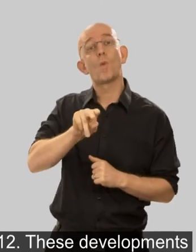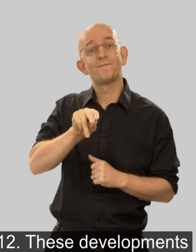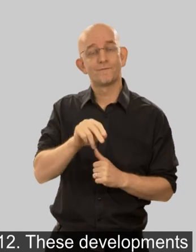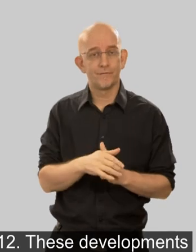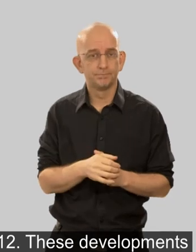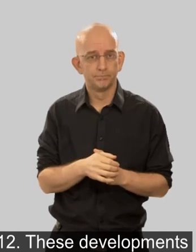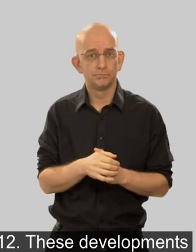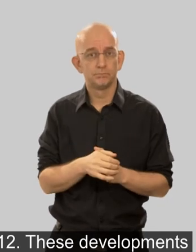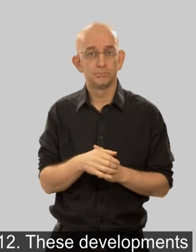Number 12.